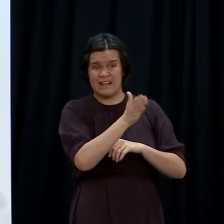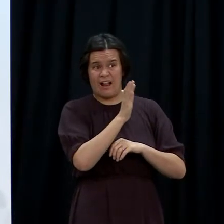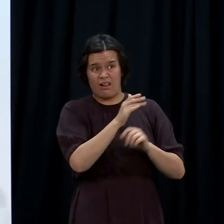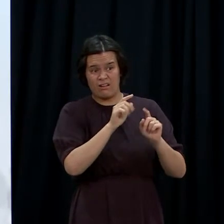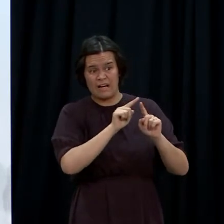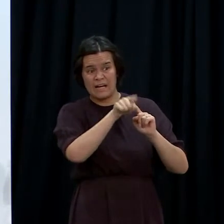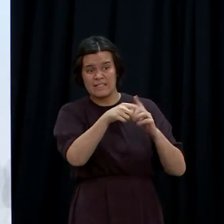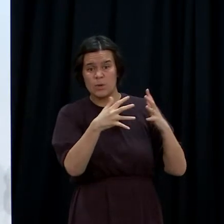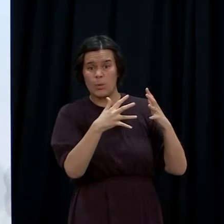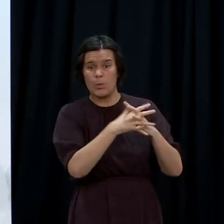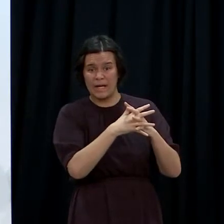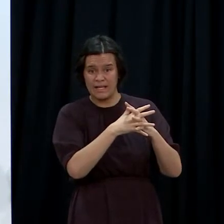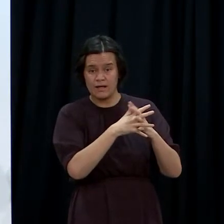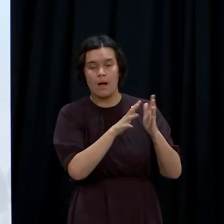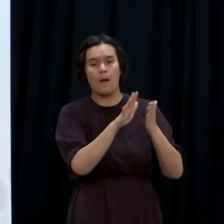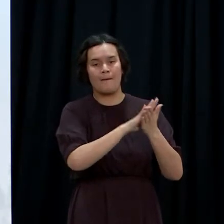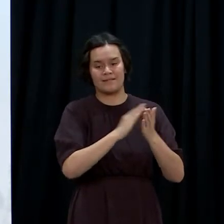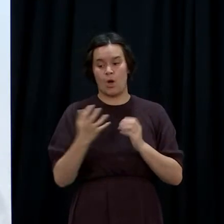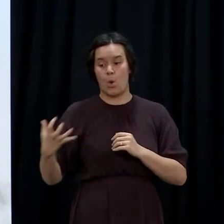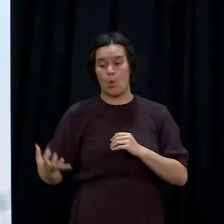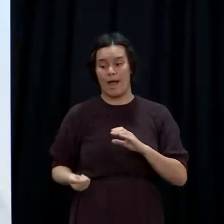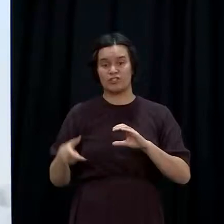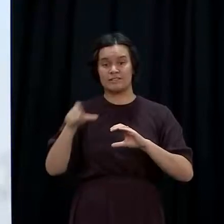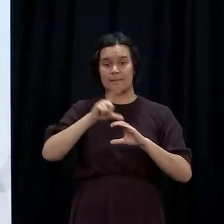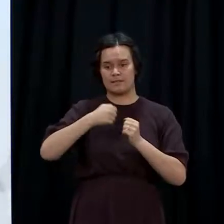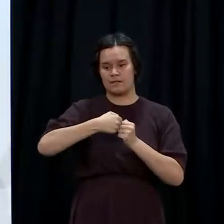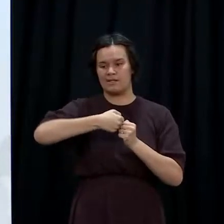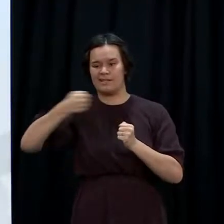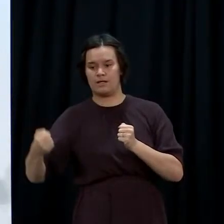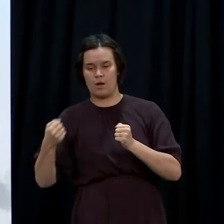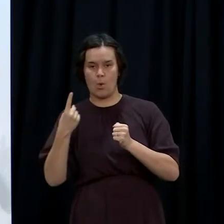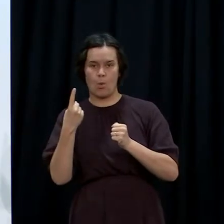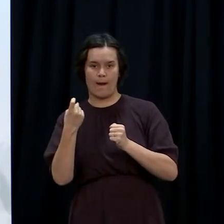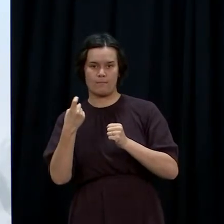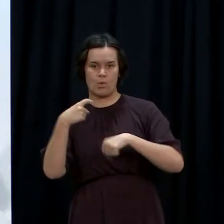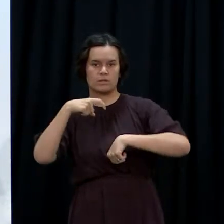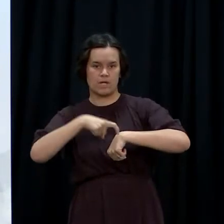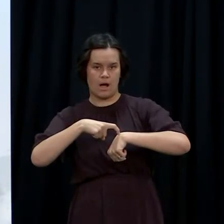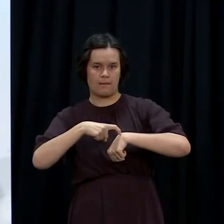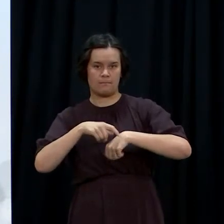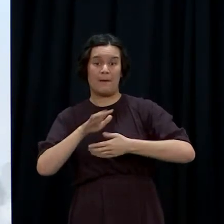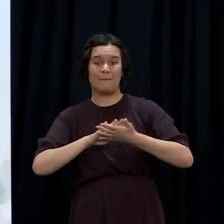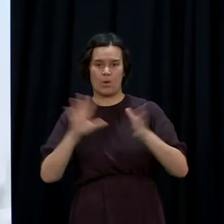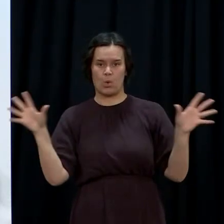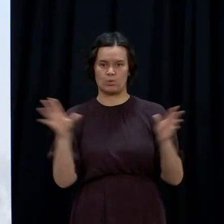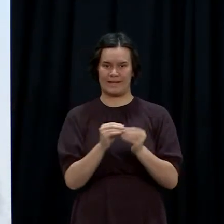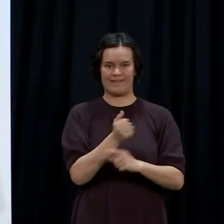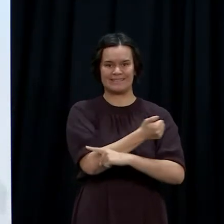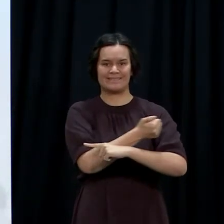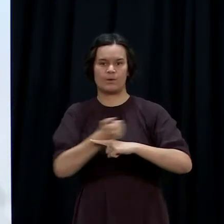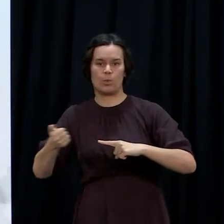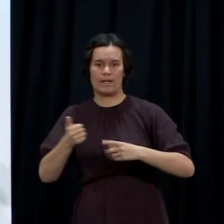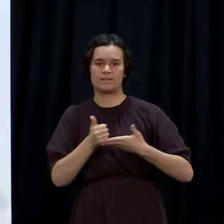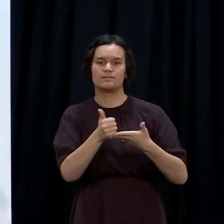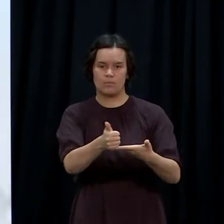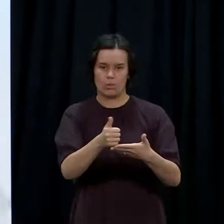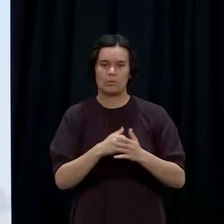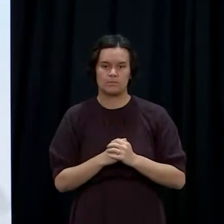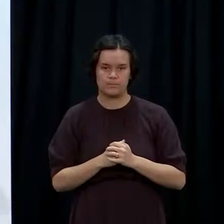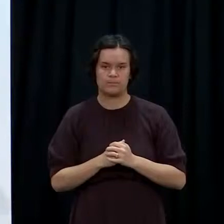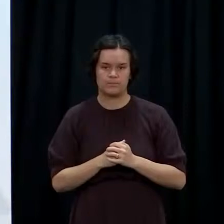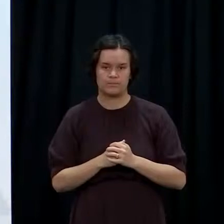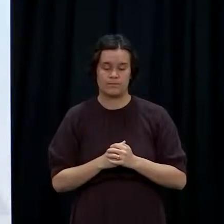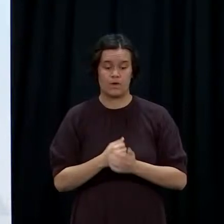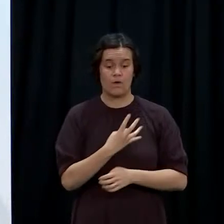that will trigger a third fortnight of wage subsidy payments for eligible businesses. As of this morning,